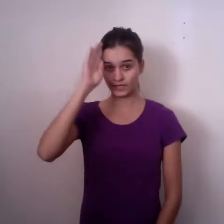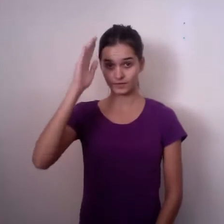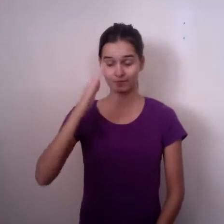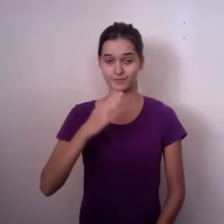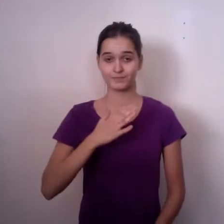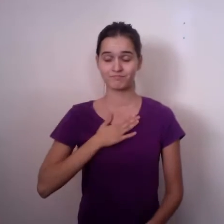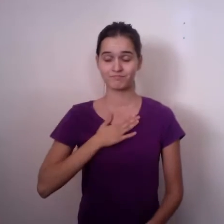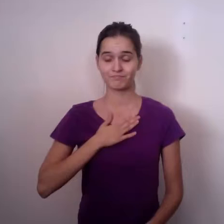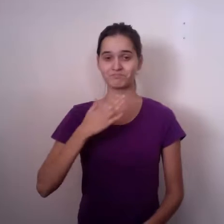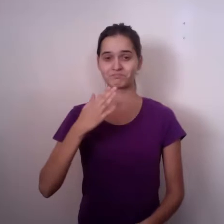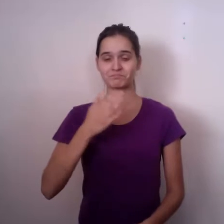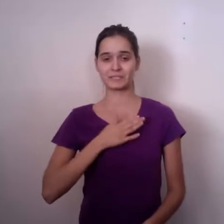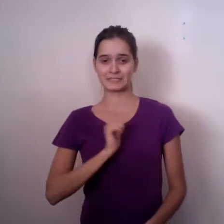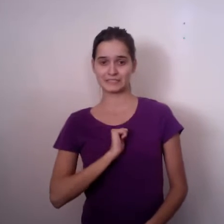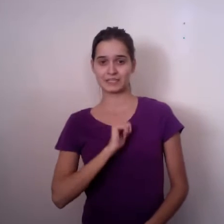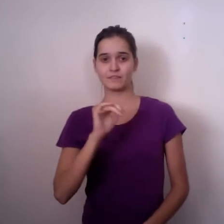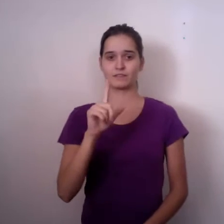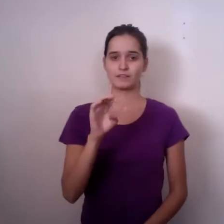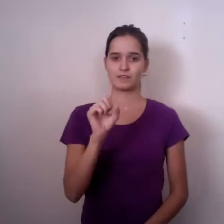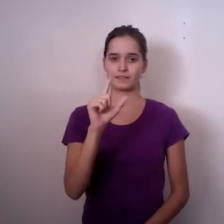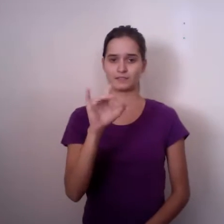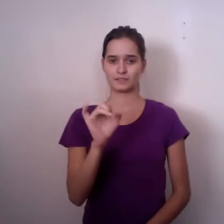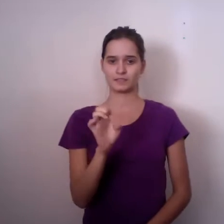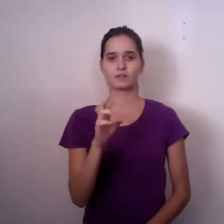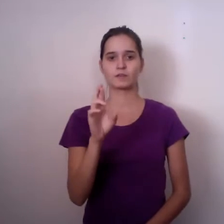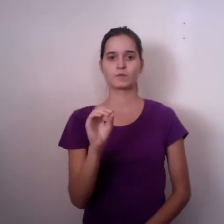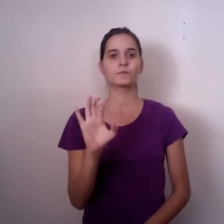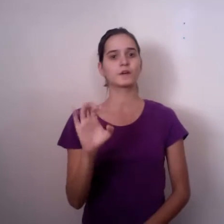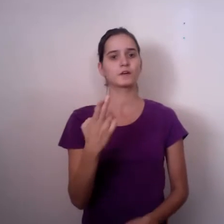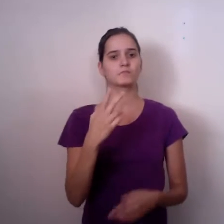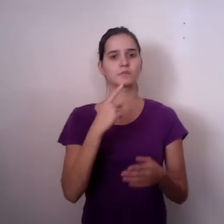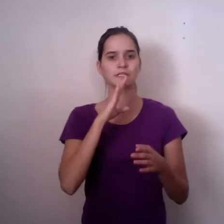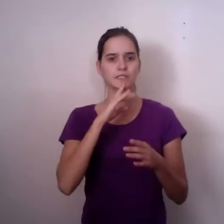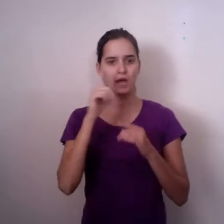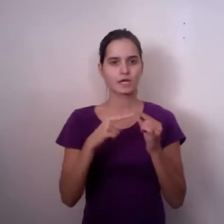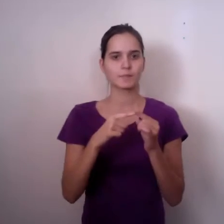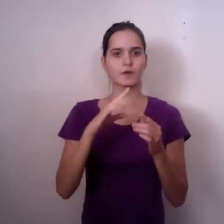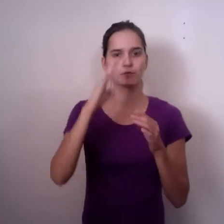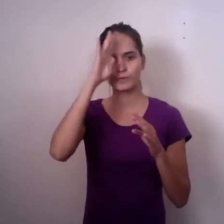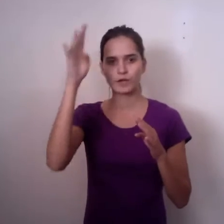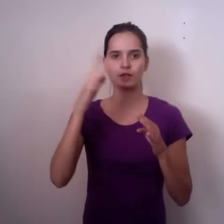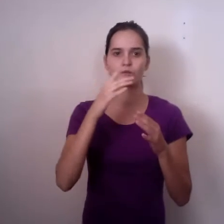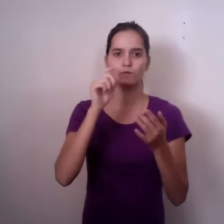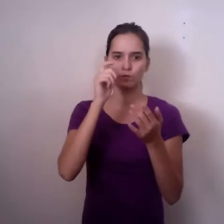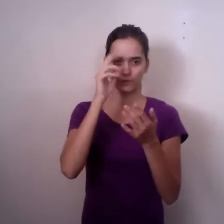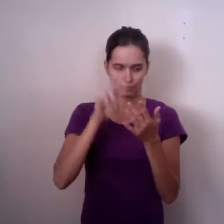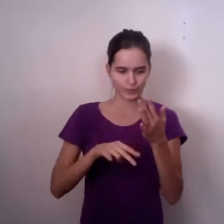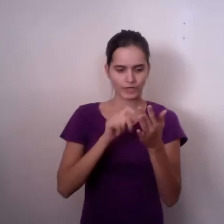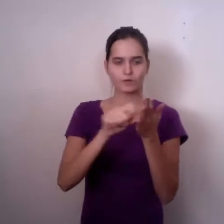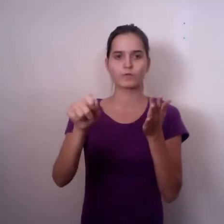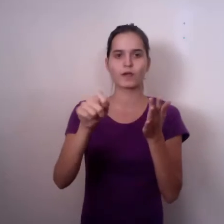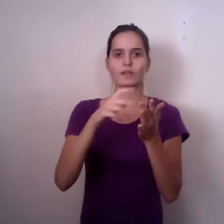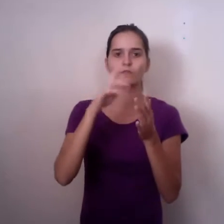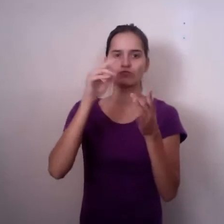Hi there, I'm Leslie Rock, and I'm going to talk about creating reading, writing, and research assignments for students in